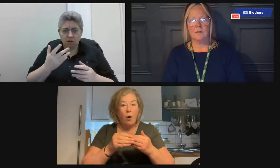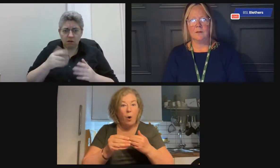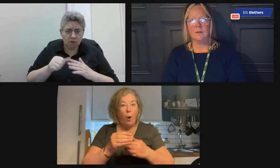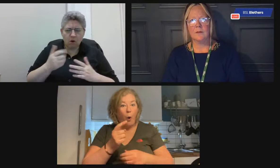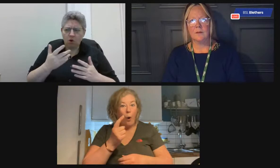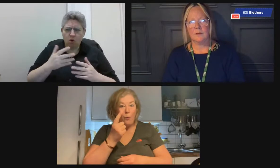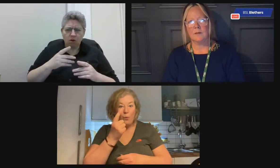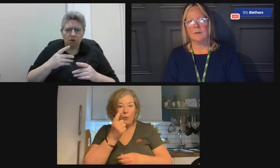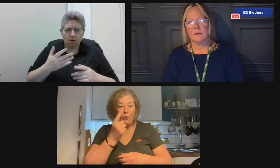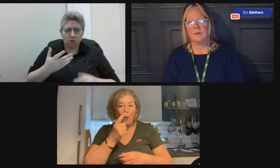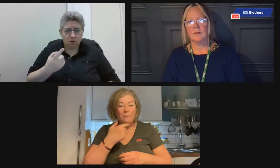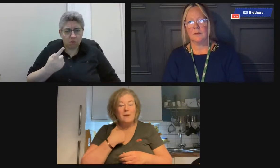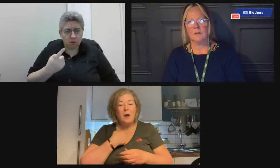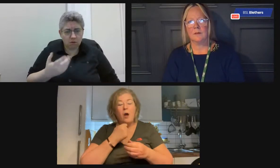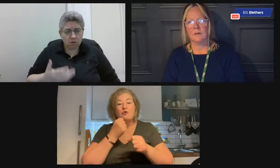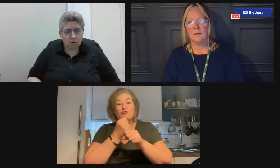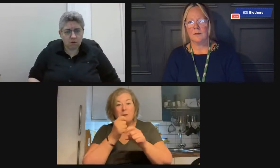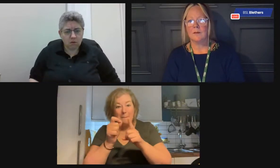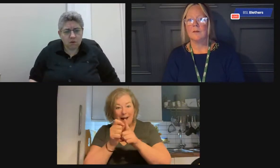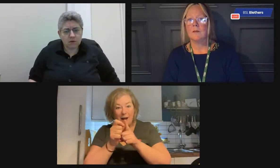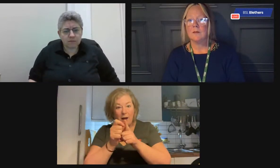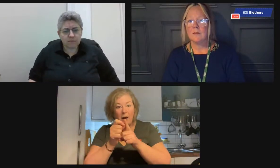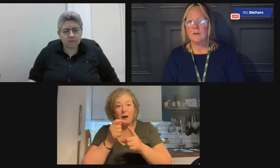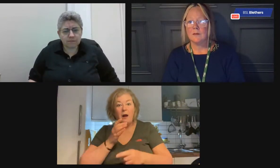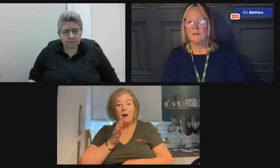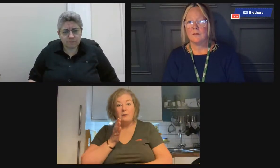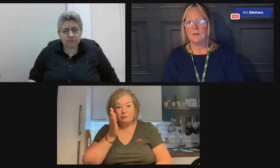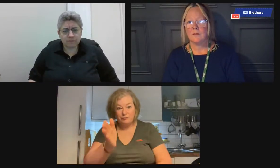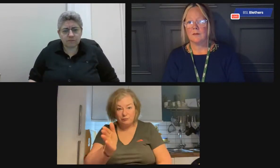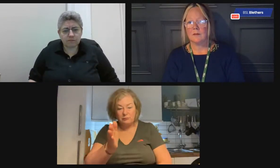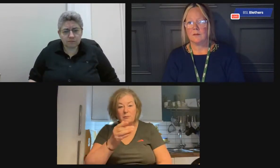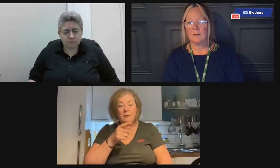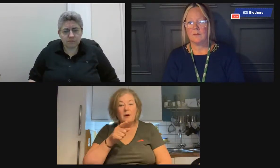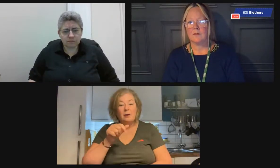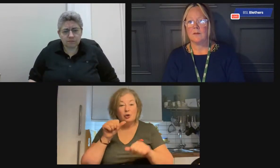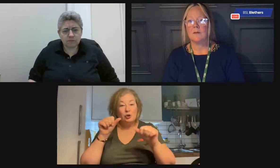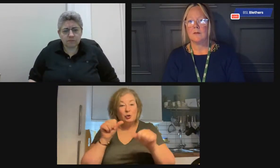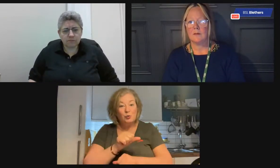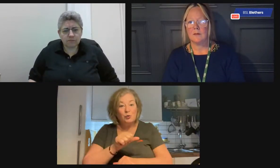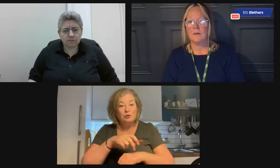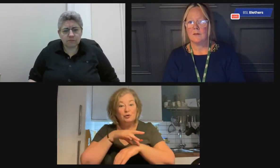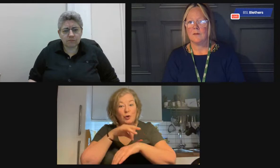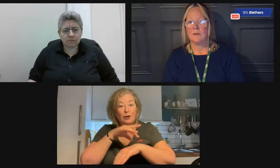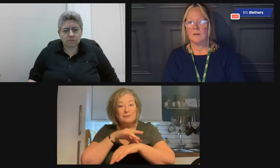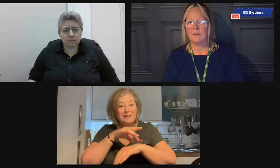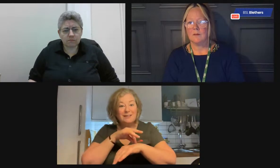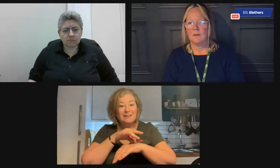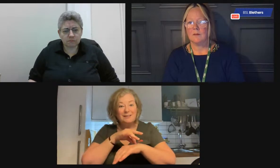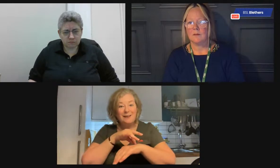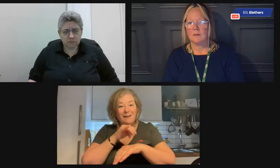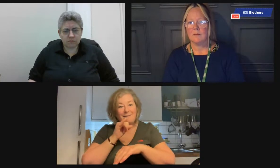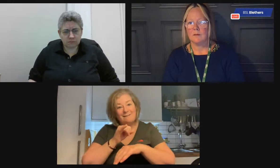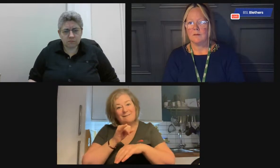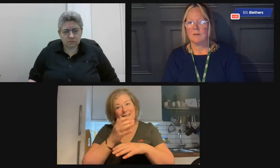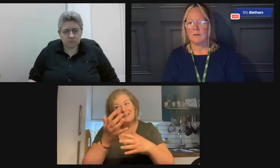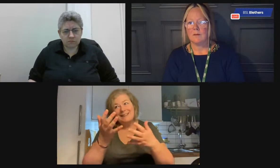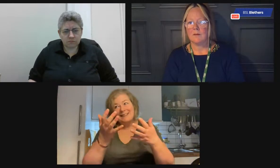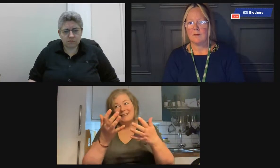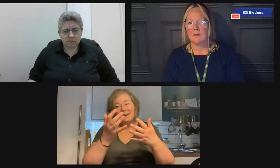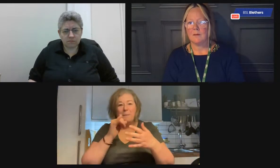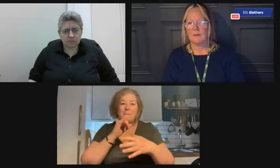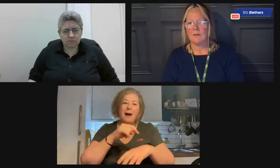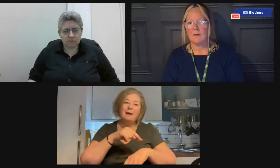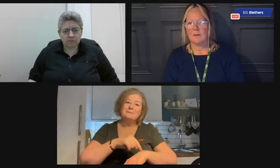as a shock. So, how long was it from diagnosis to treatment? Well, I went to the GP after the physio, right?